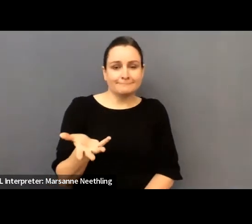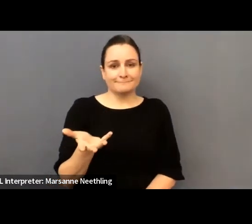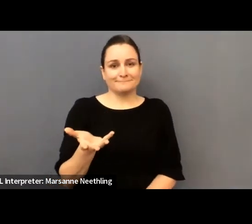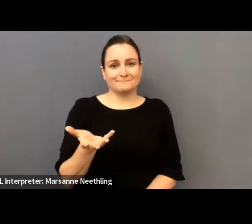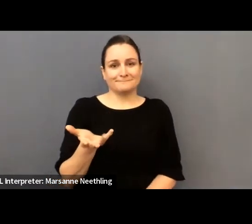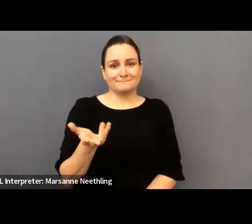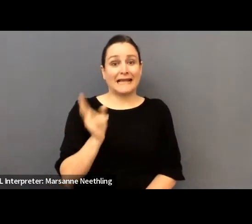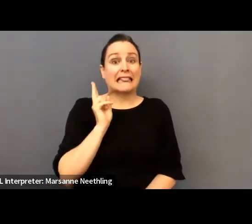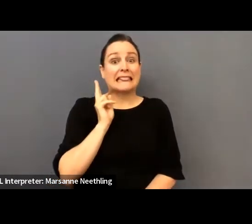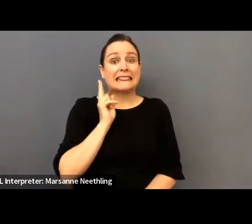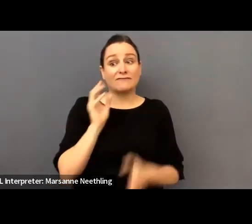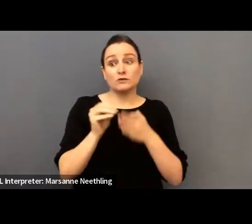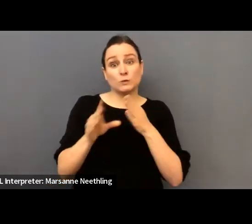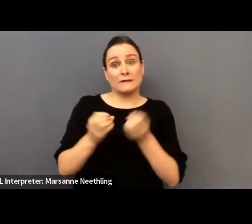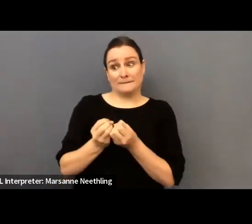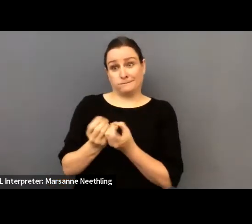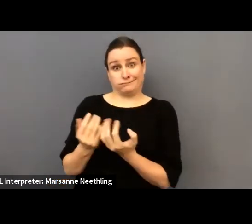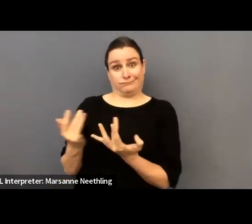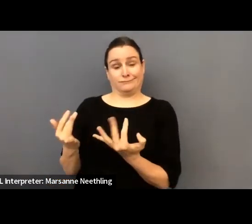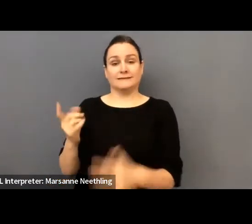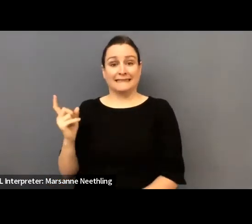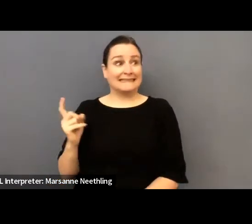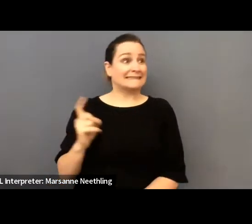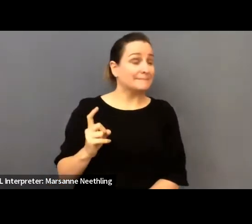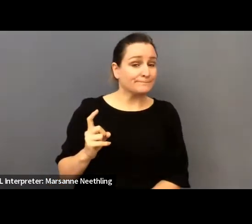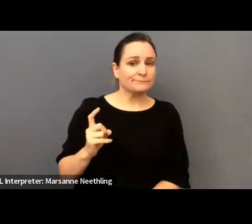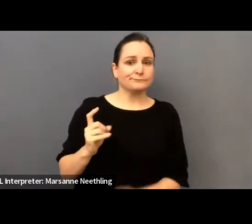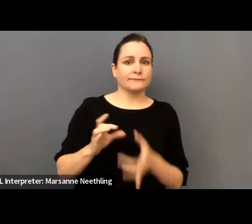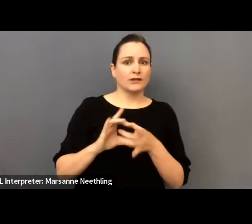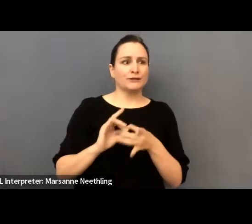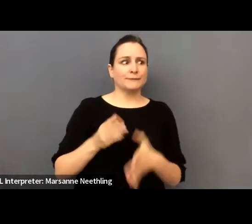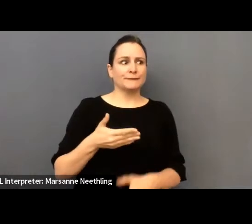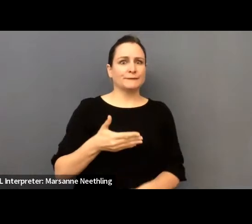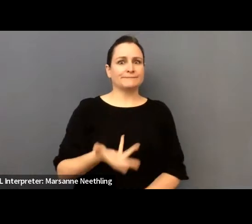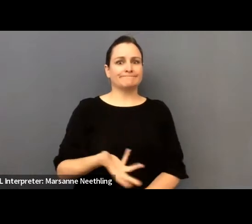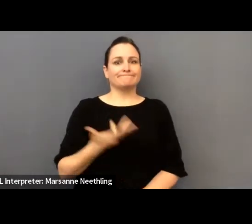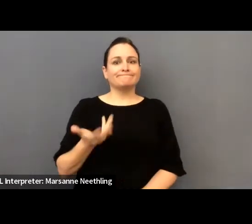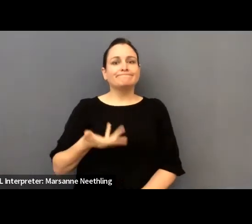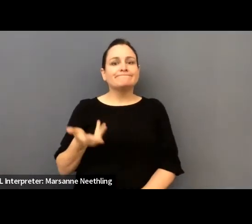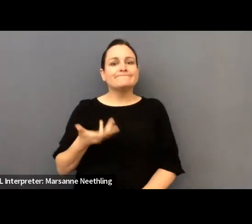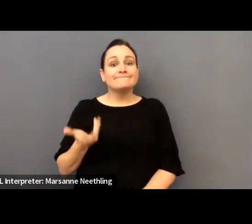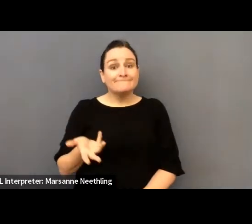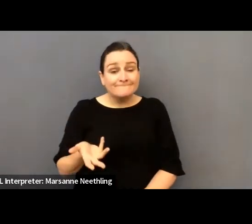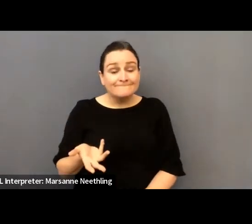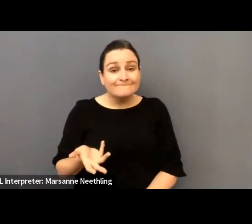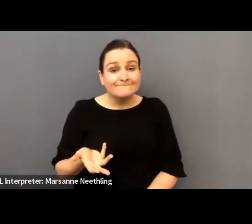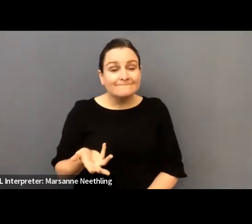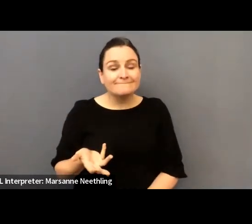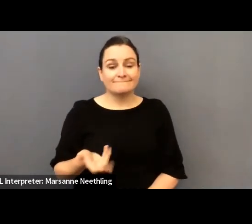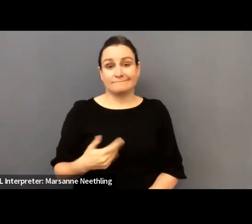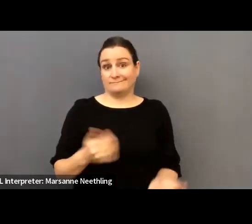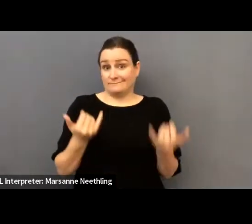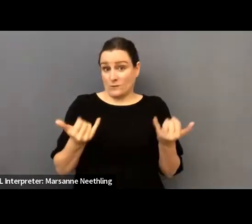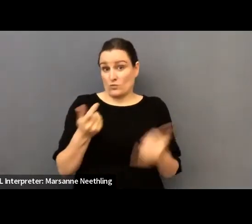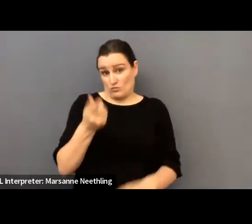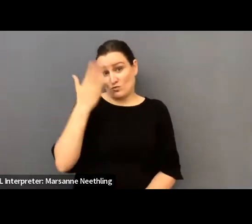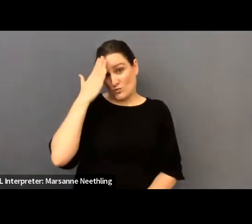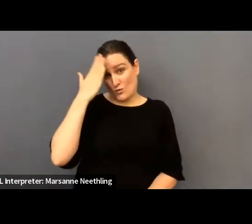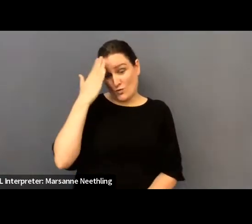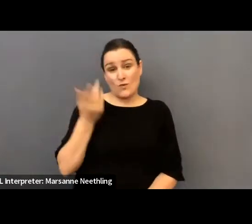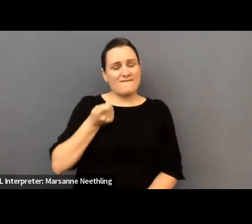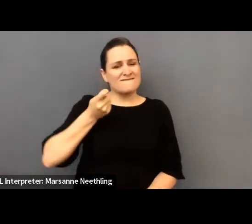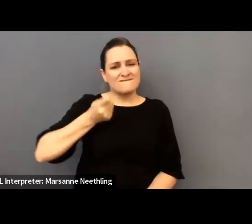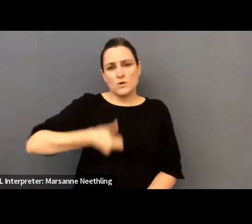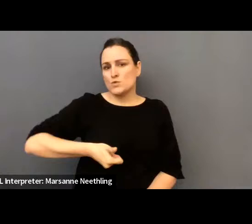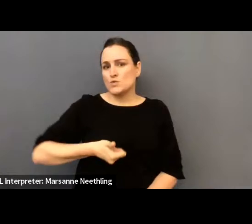deaf sign language users at our institutions? We currently already know that there's a scarcity of